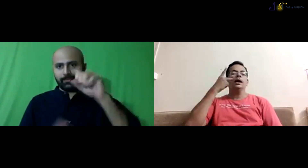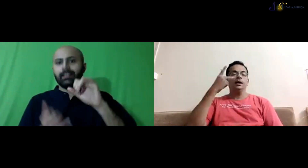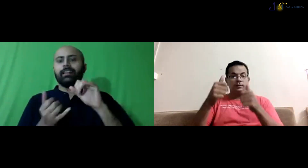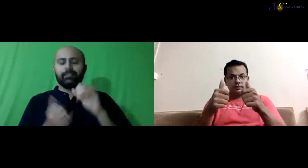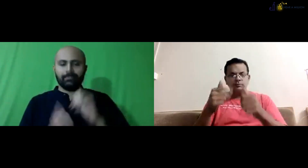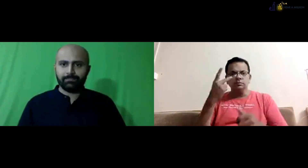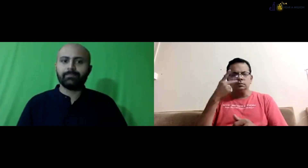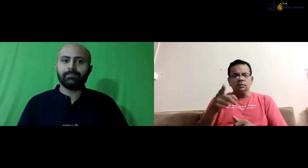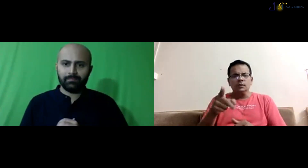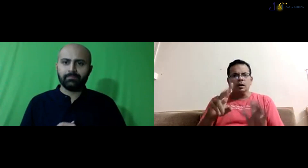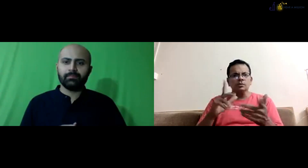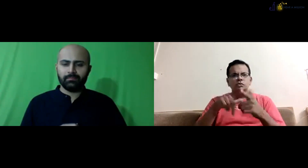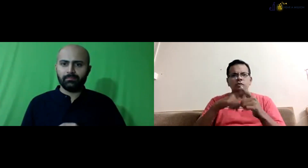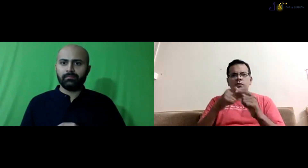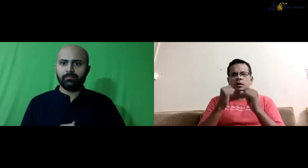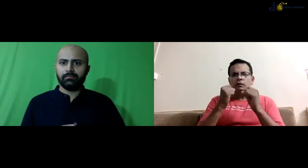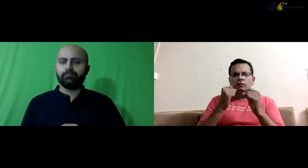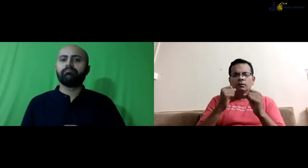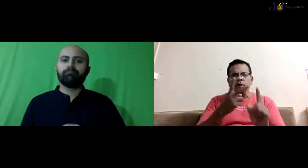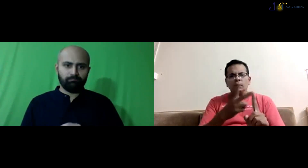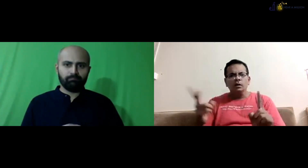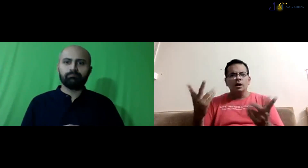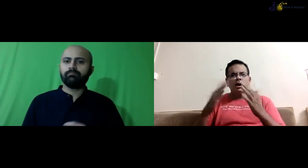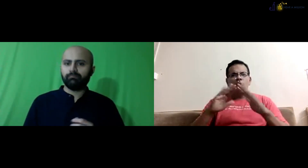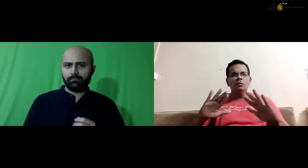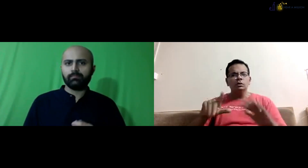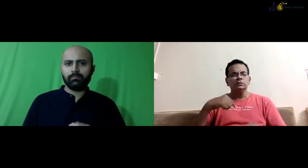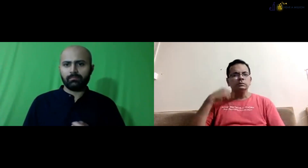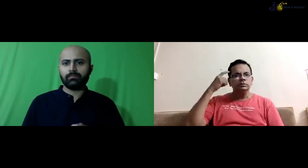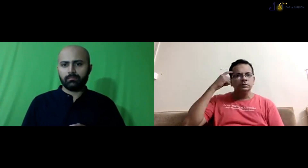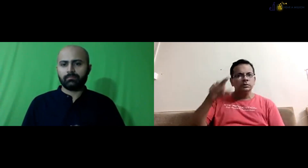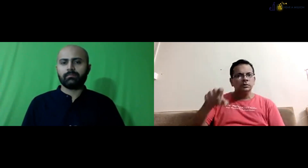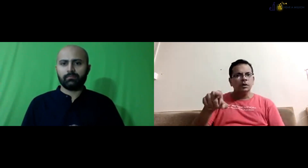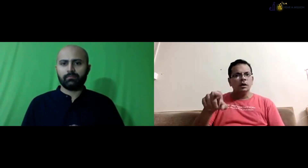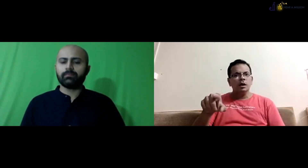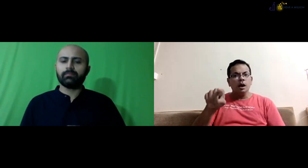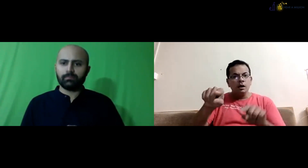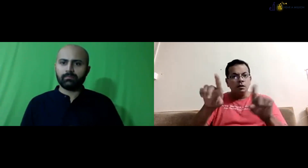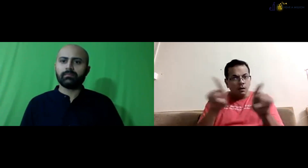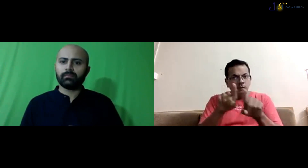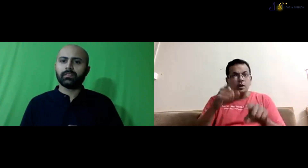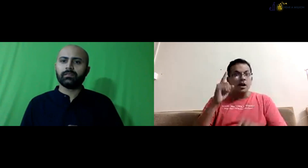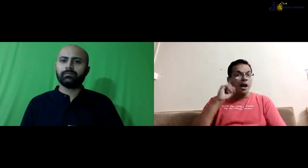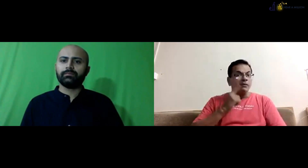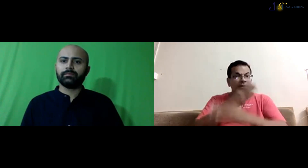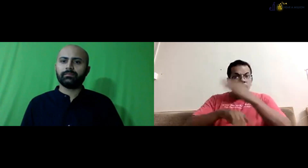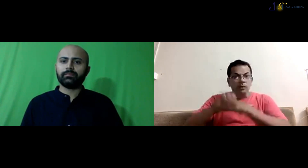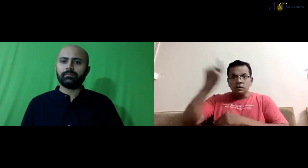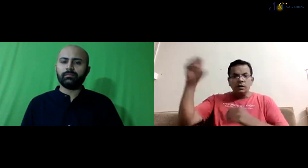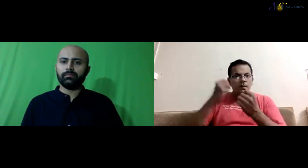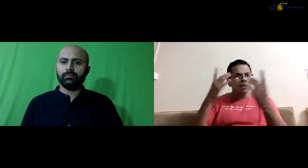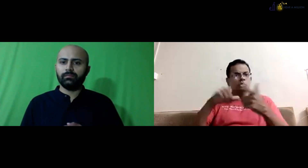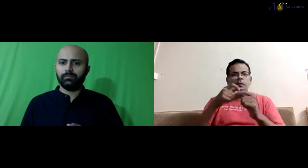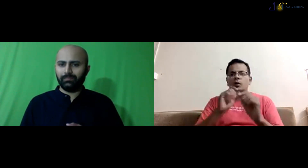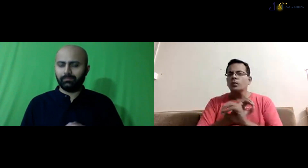Okay, sorry, I need to charge my mobile. Okay, so but he is facing challenges in getting job, right? And he is sitting idly